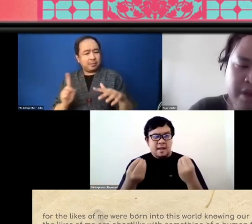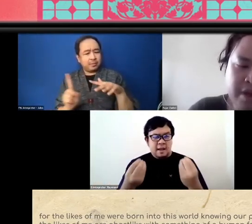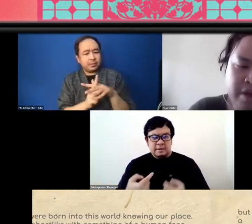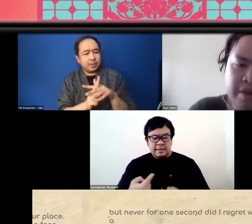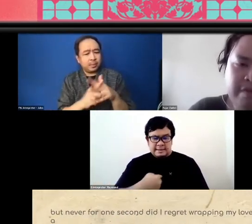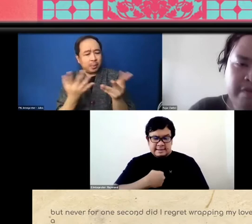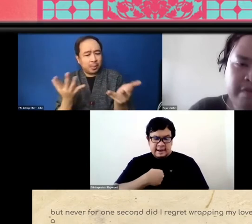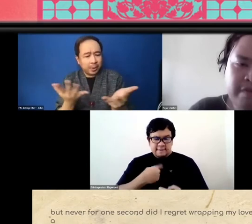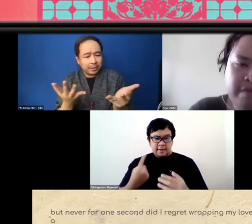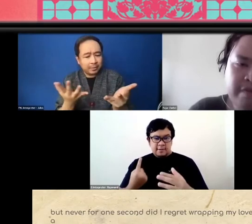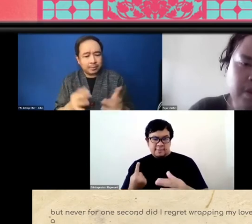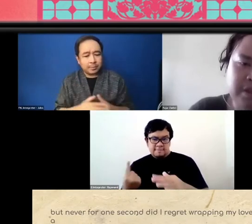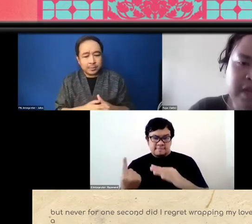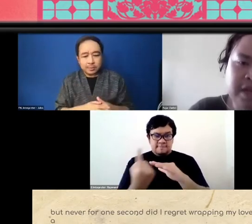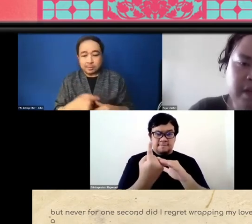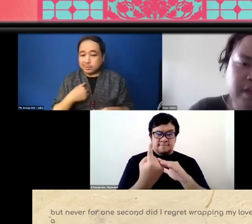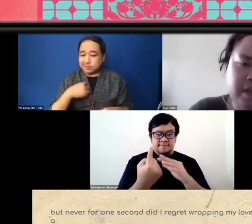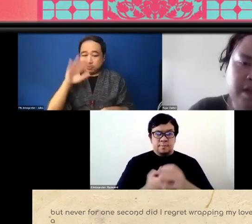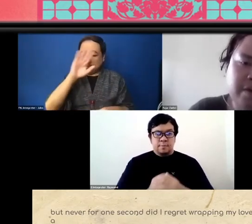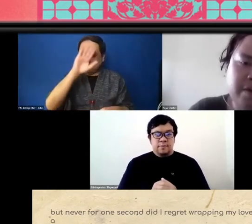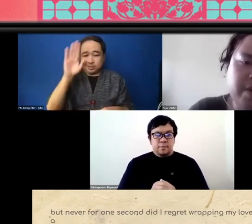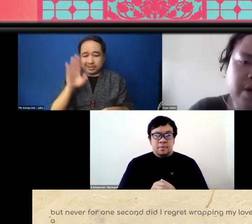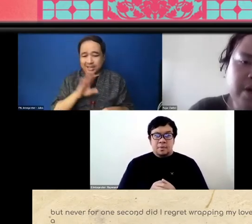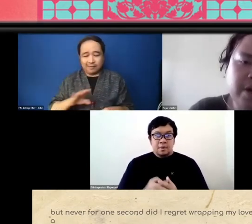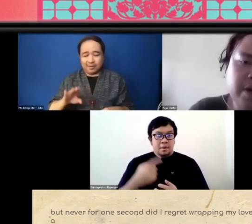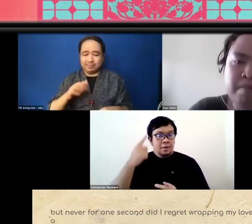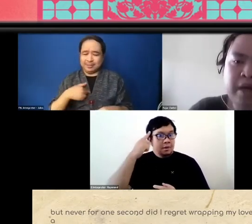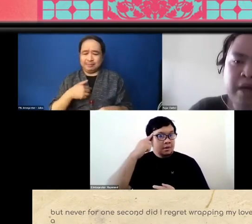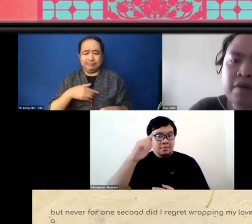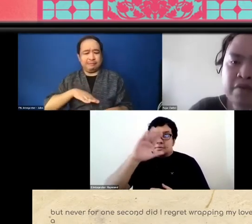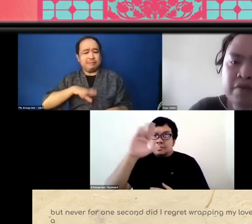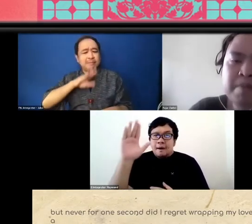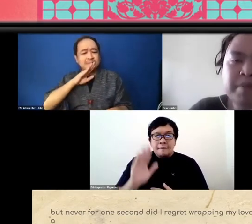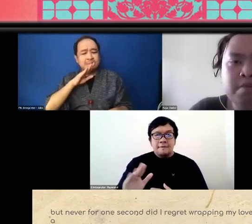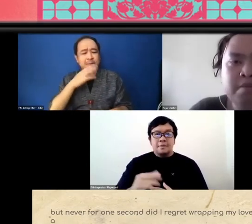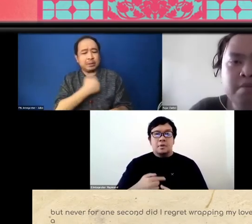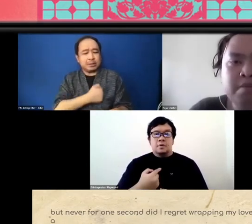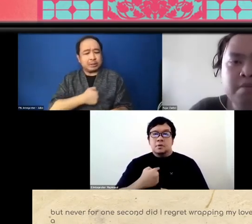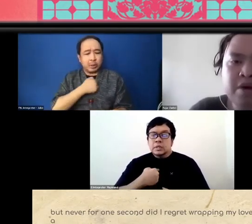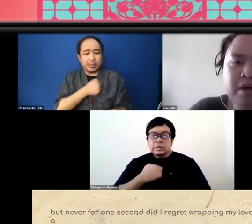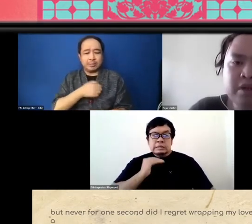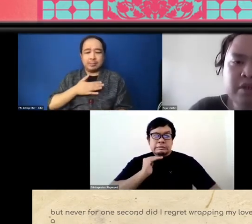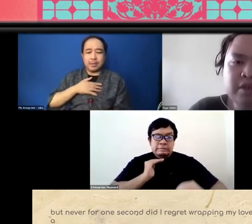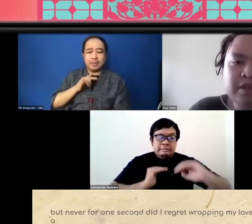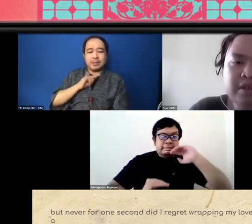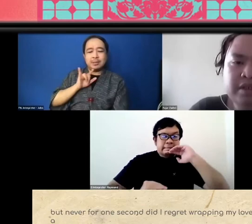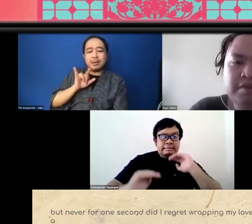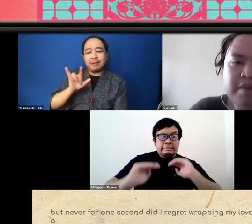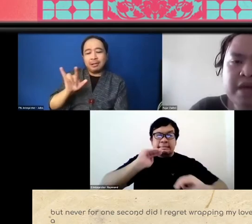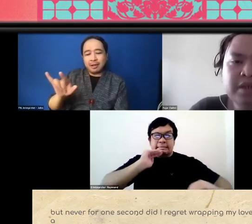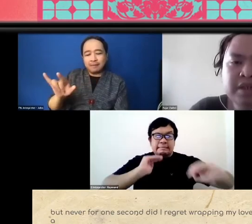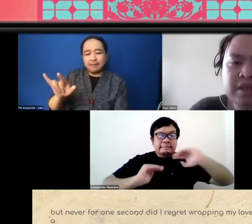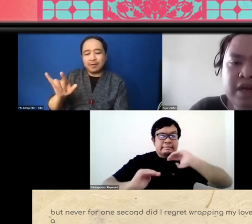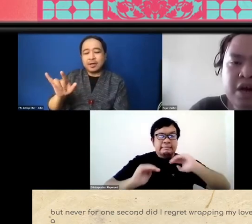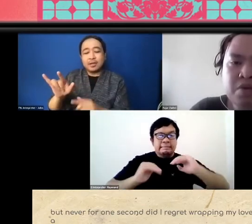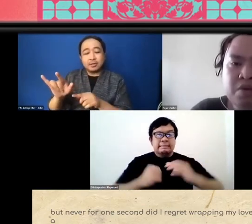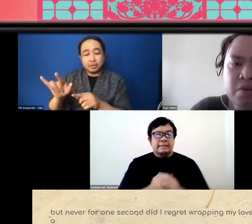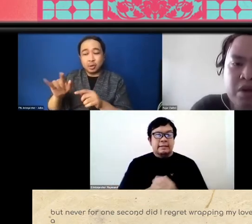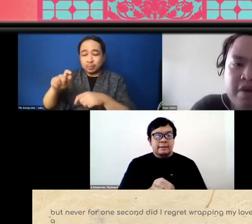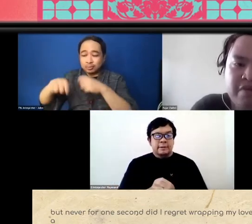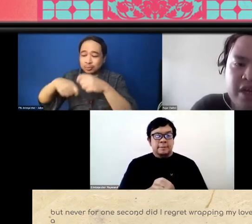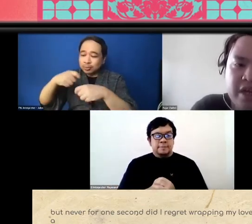But never for one second did I regret wrapping my love up in a bow. Just imagine